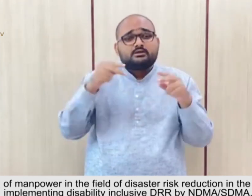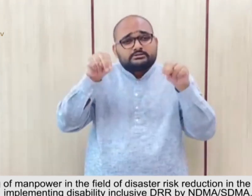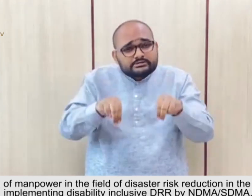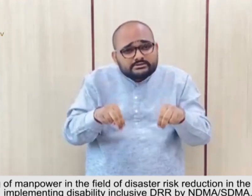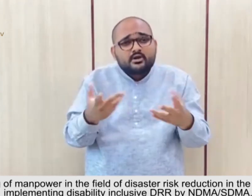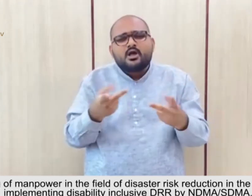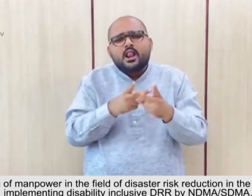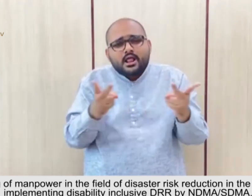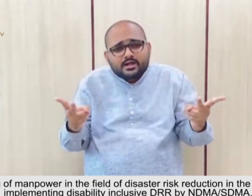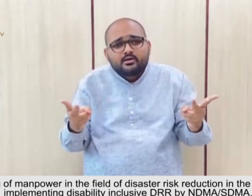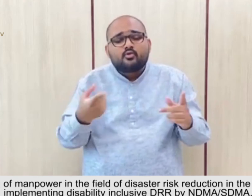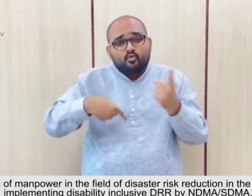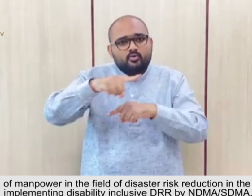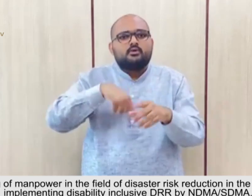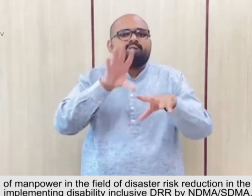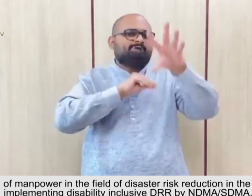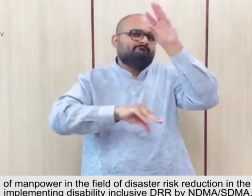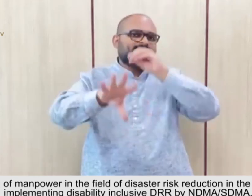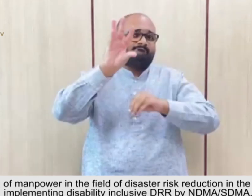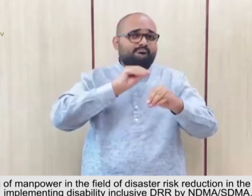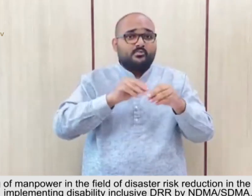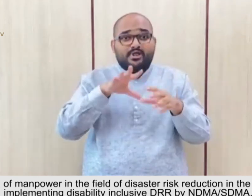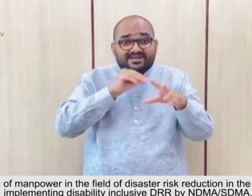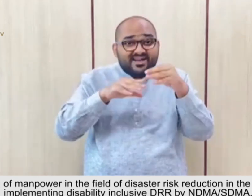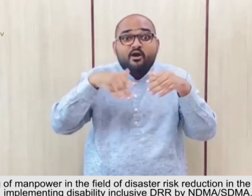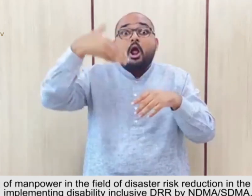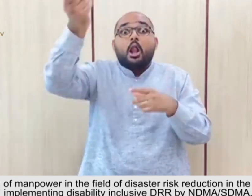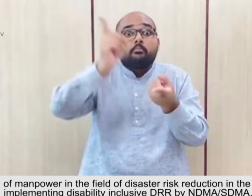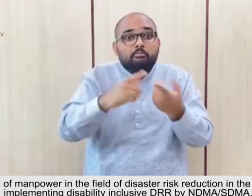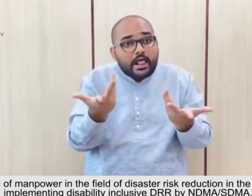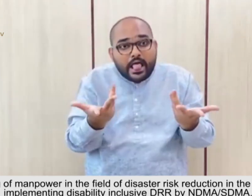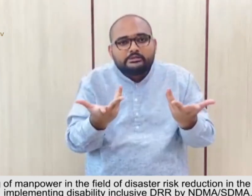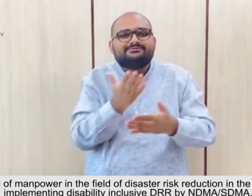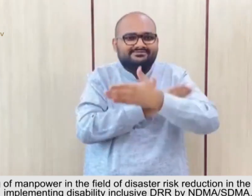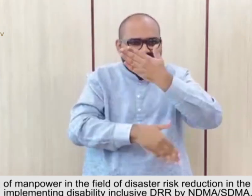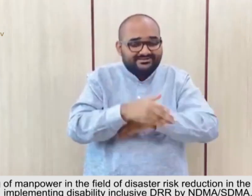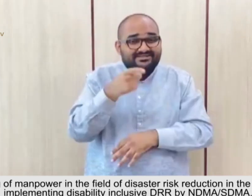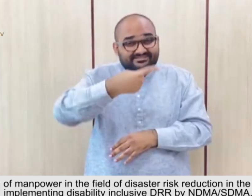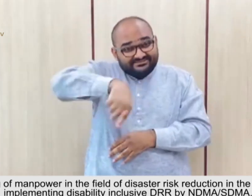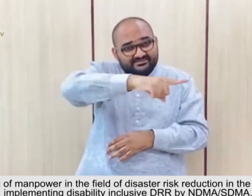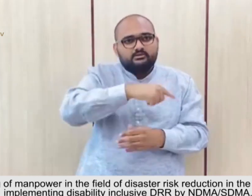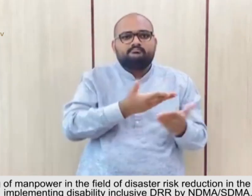NDMA or SDMA.